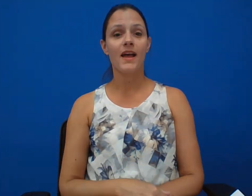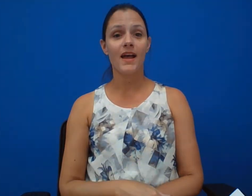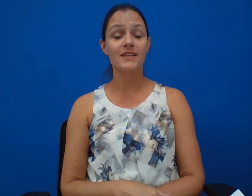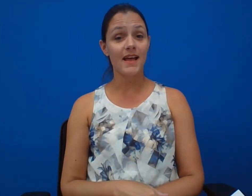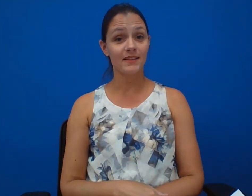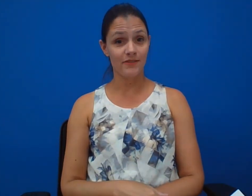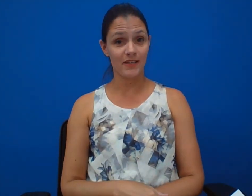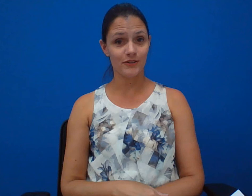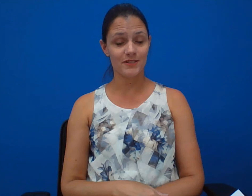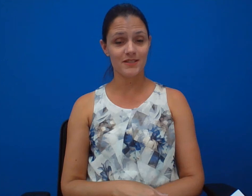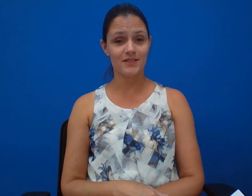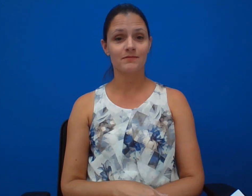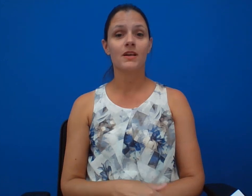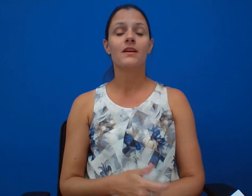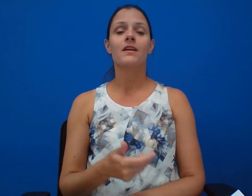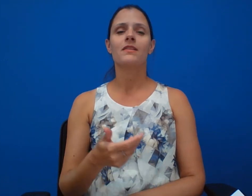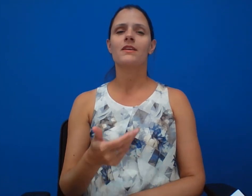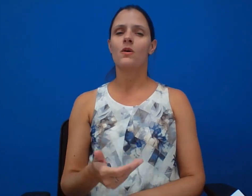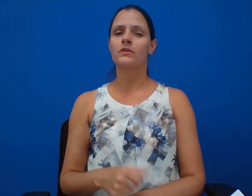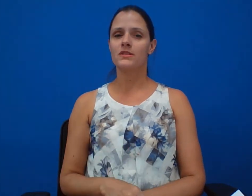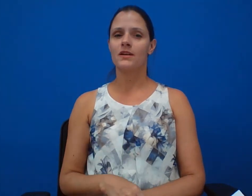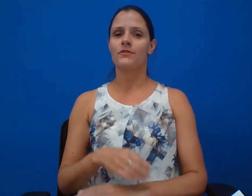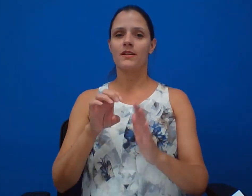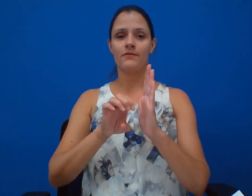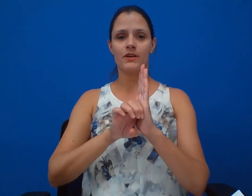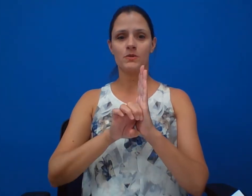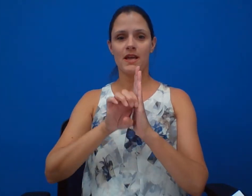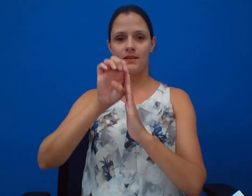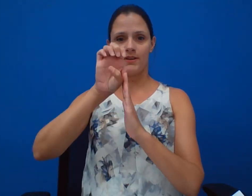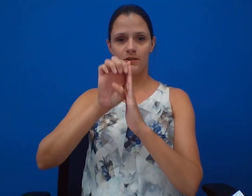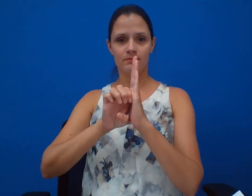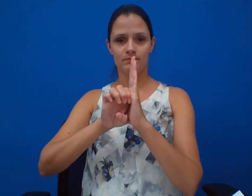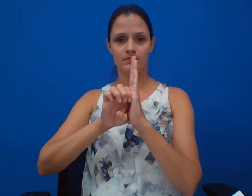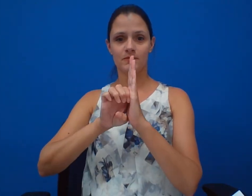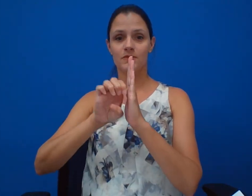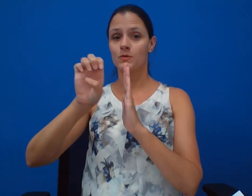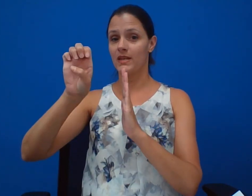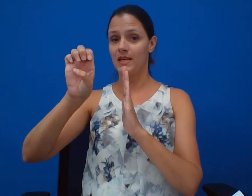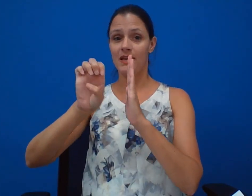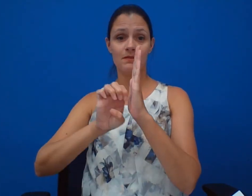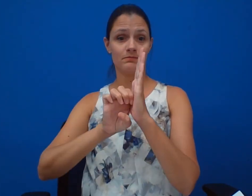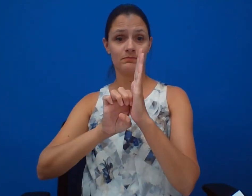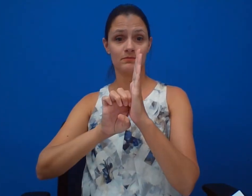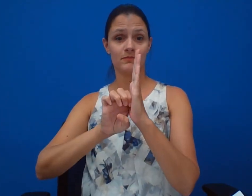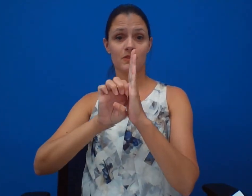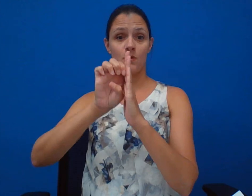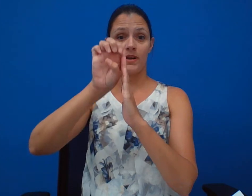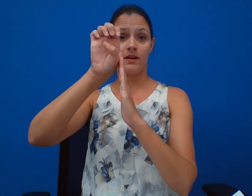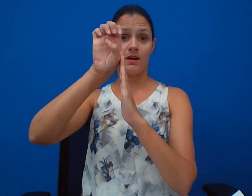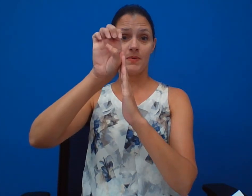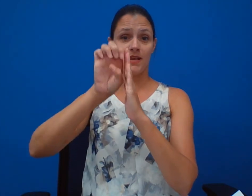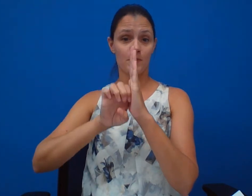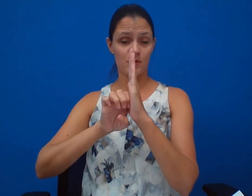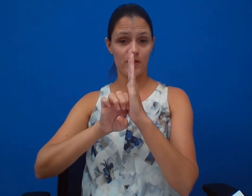And elevators. The older sign for elevator was elevator, with an E going up and down between